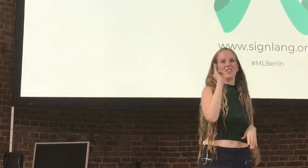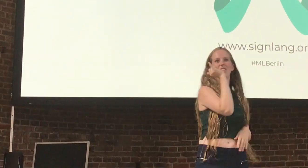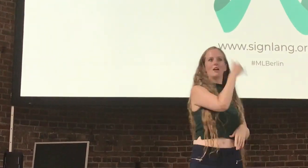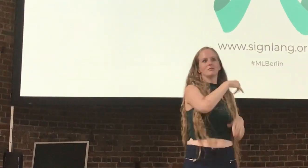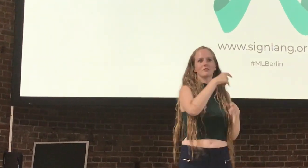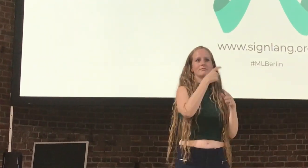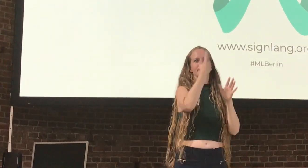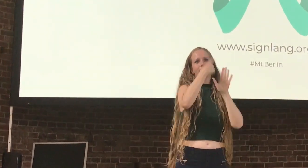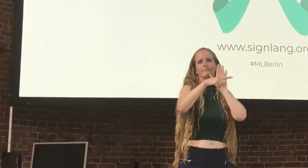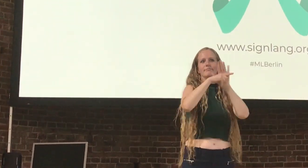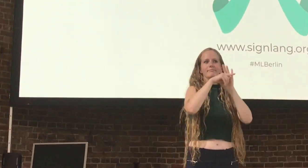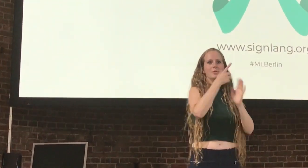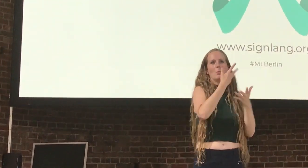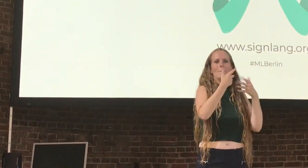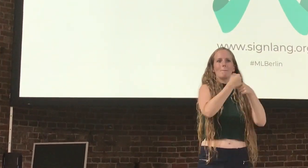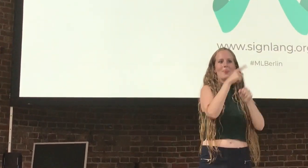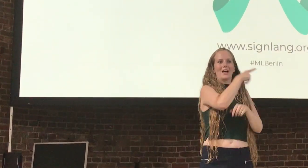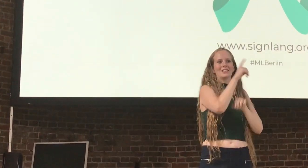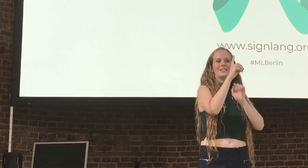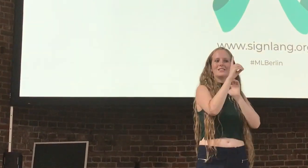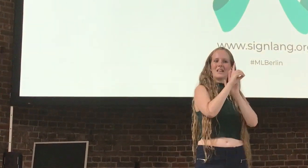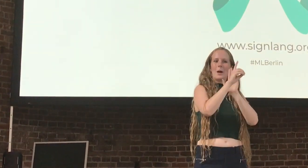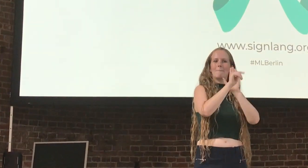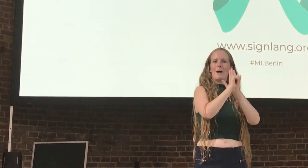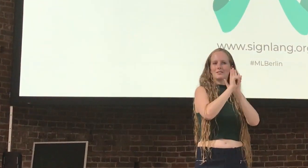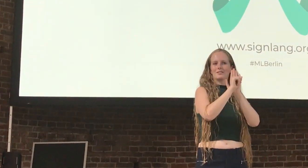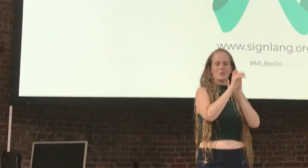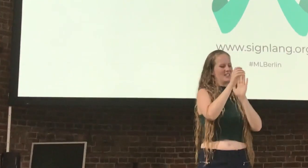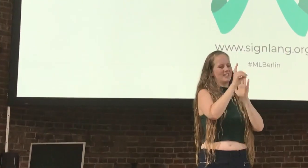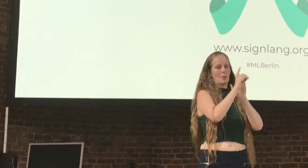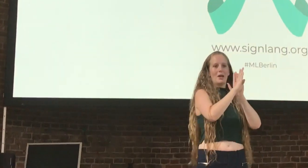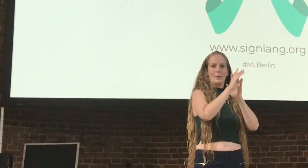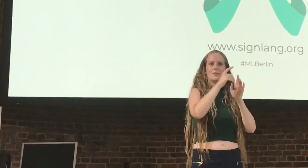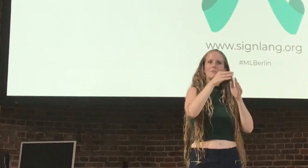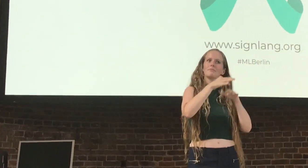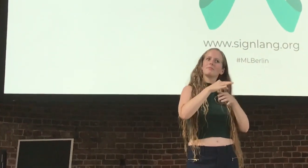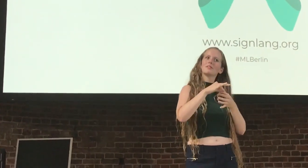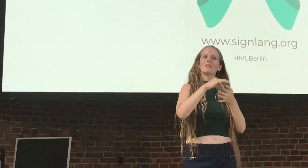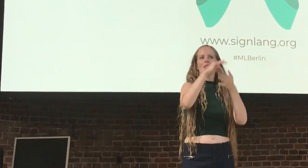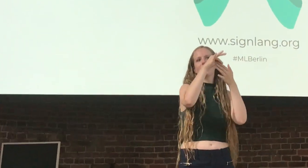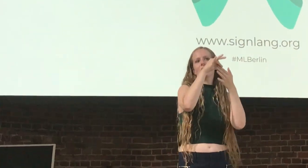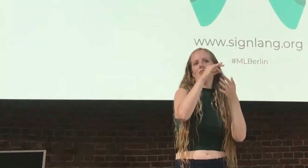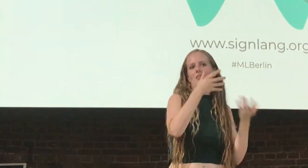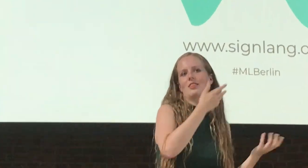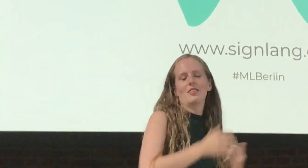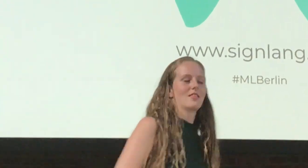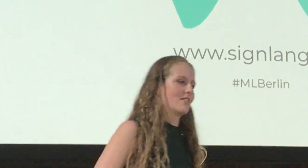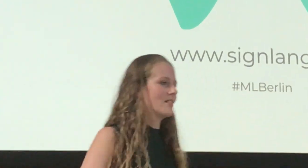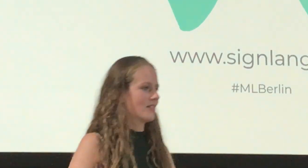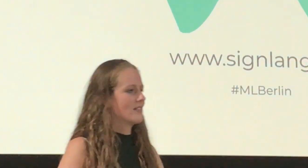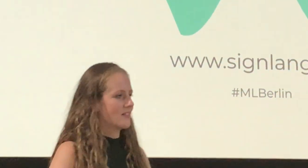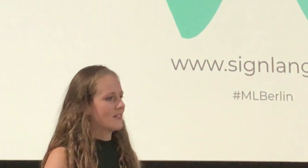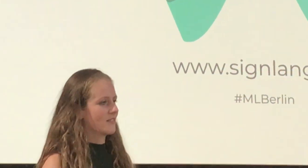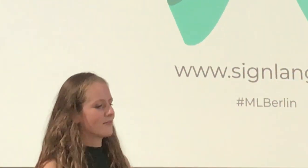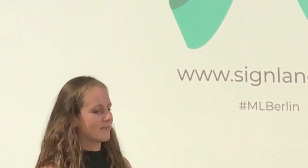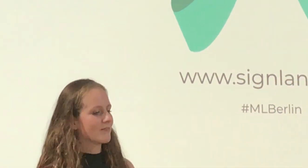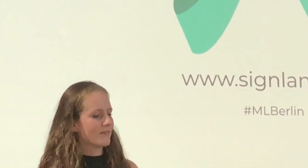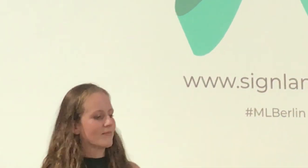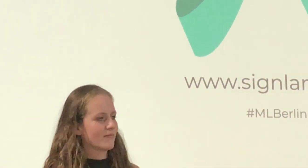language will be able to learn a sign language, and so it opens up sign languages to everybody. And so this sign is actually, this